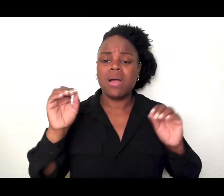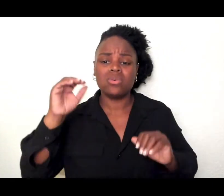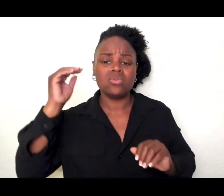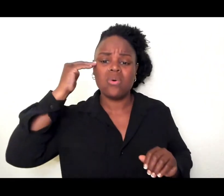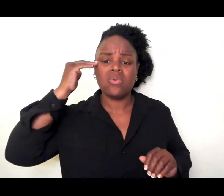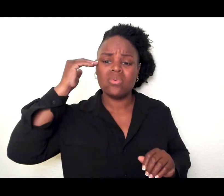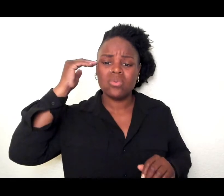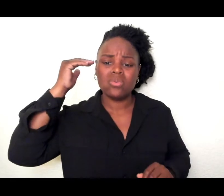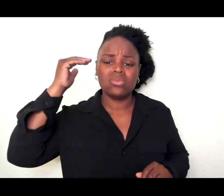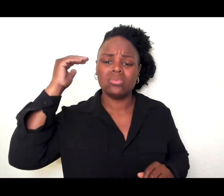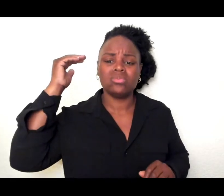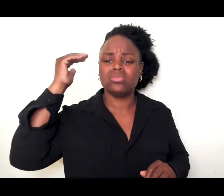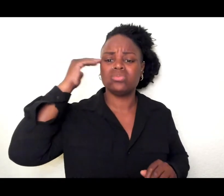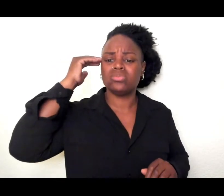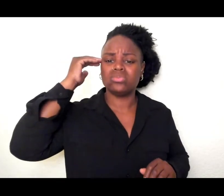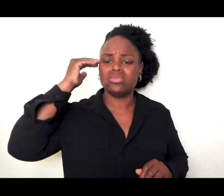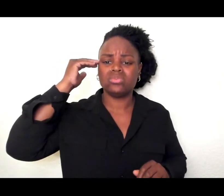Nobody knows